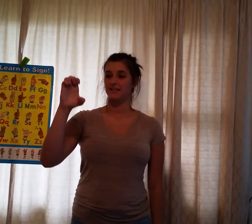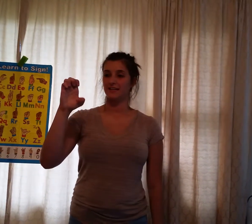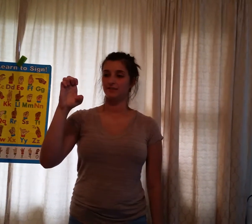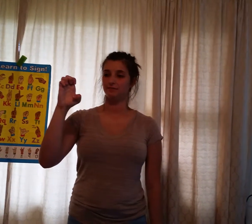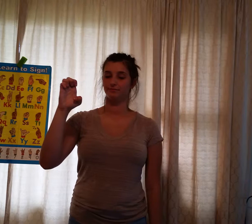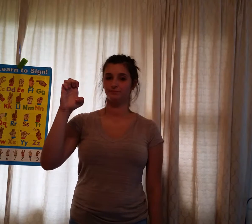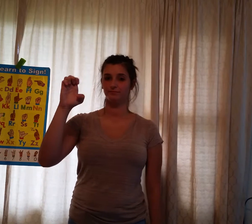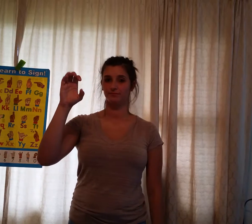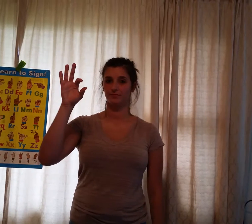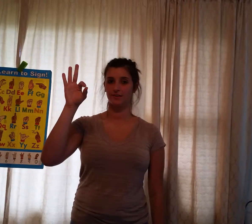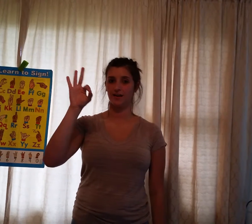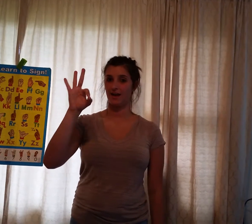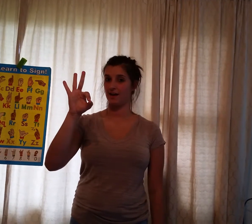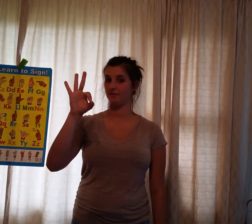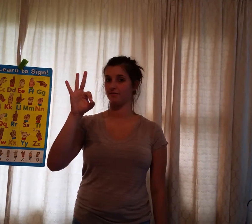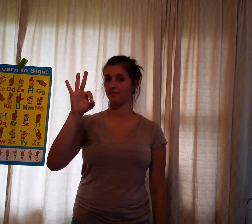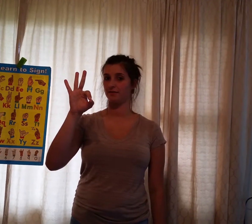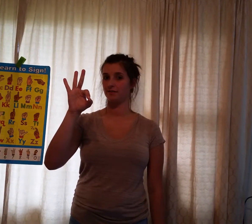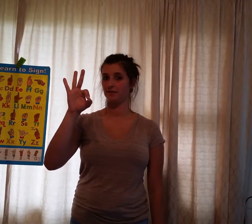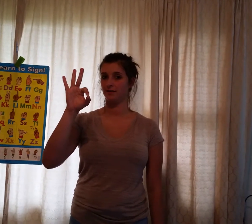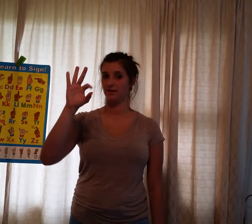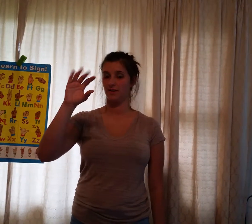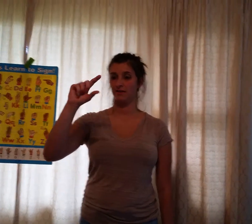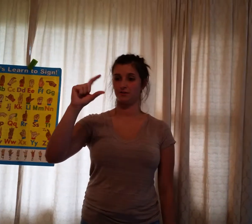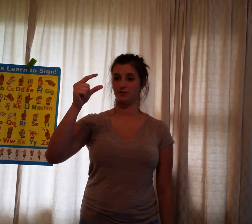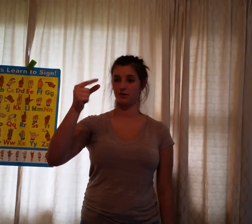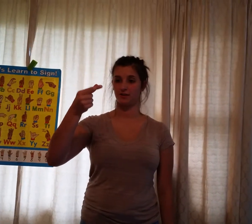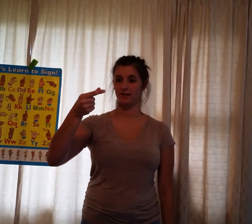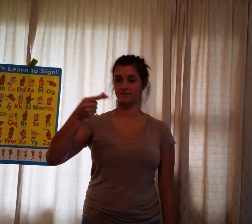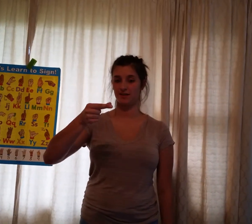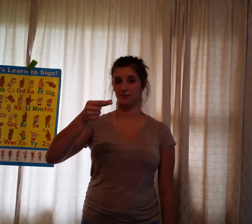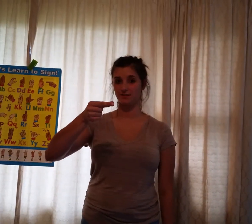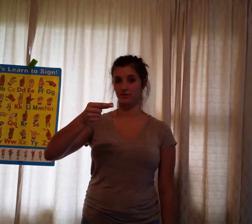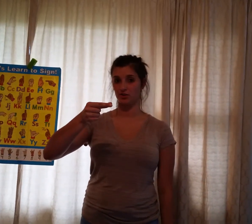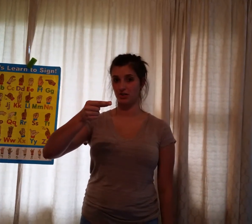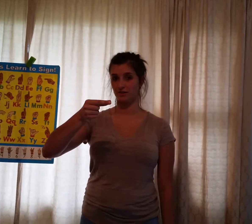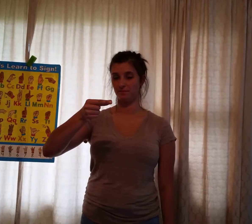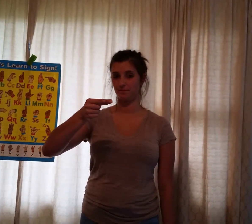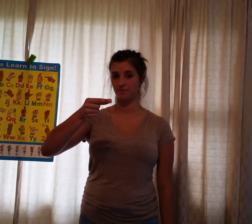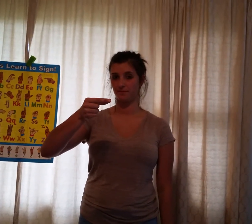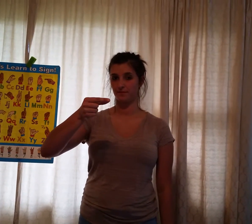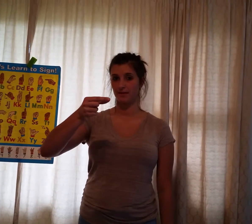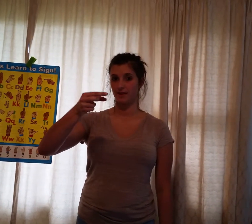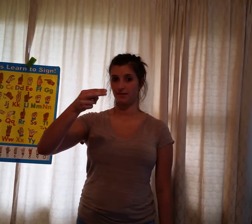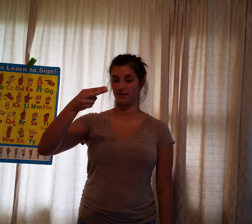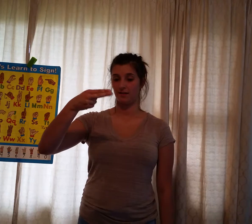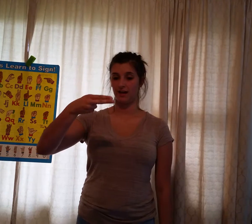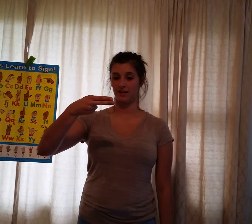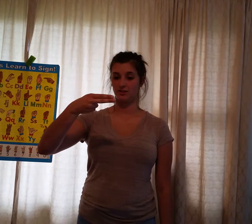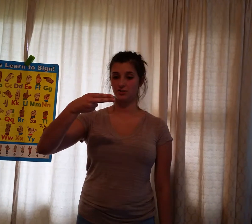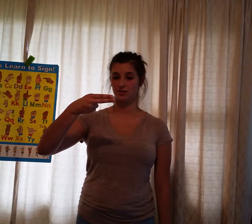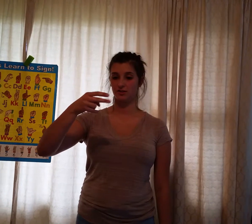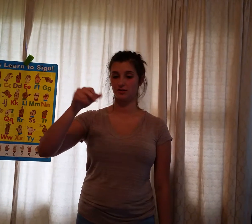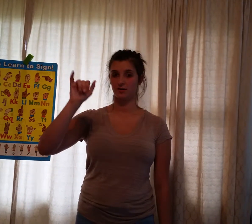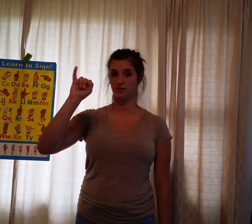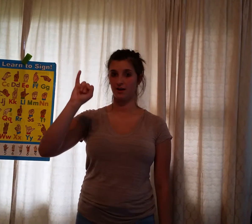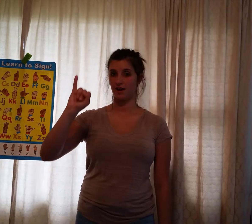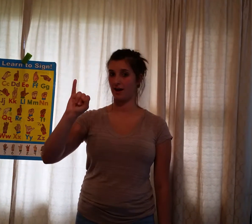E, F, and then you turn your hand sideways for G. H,